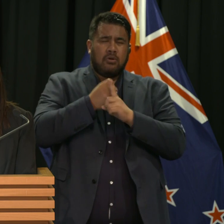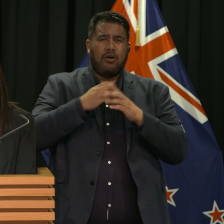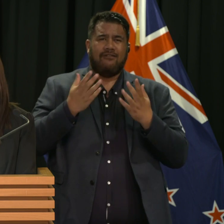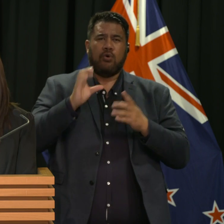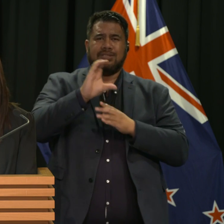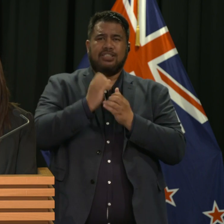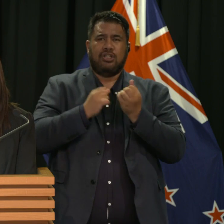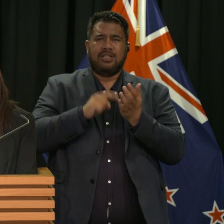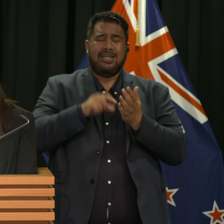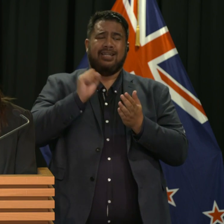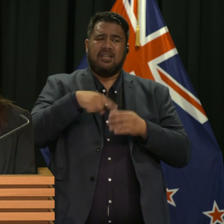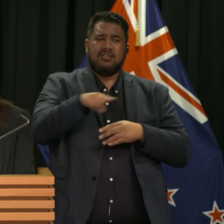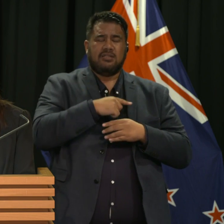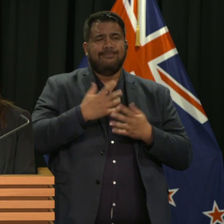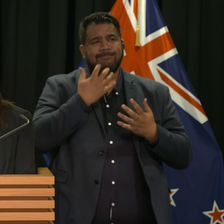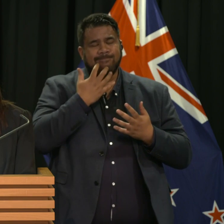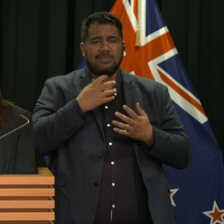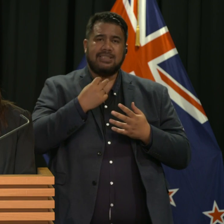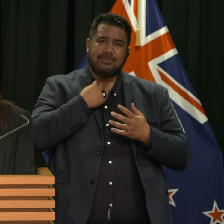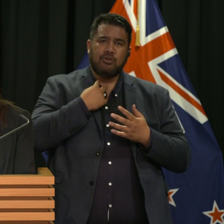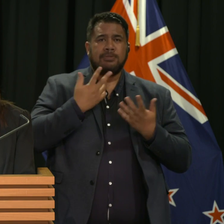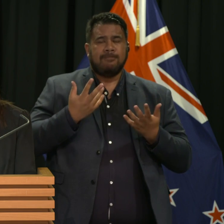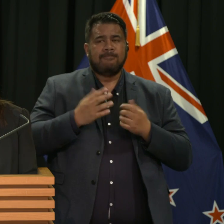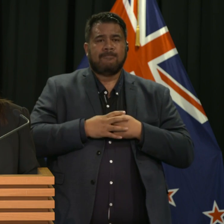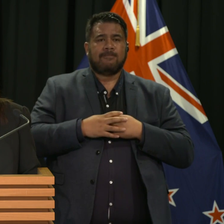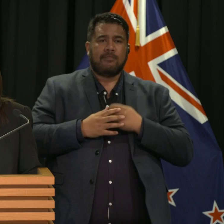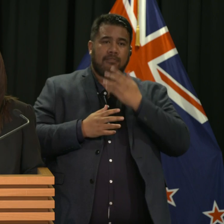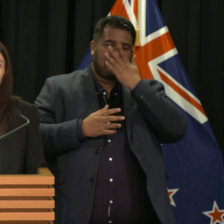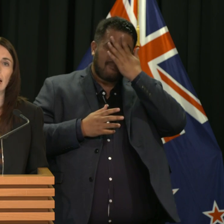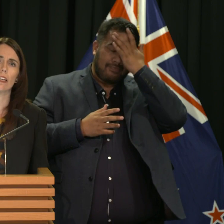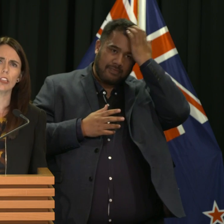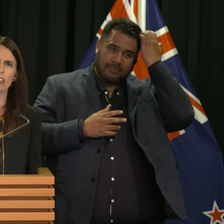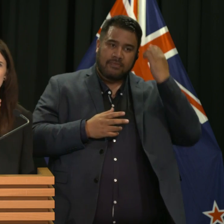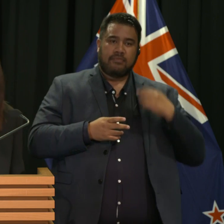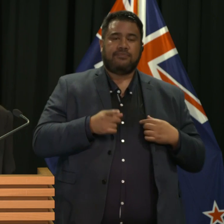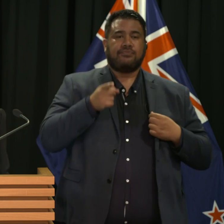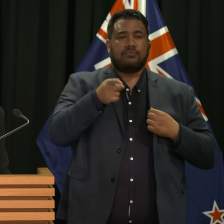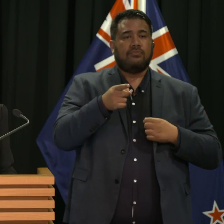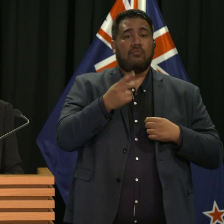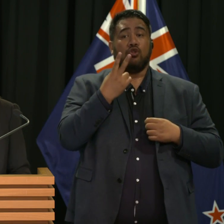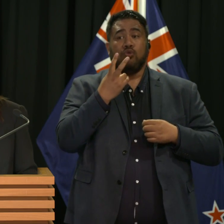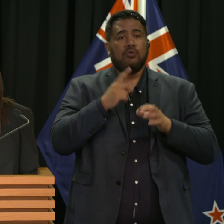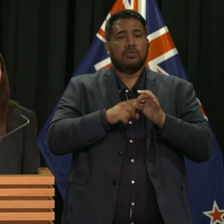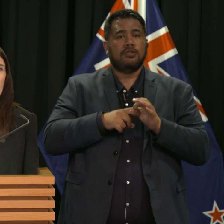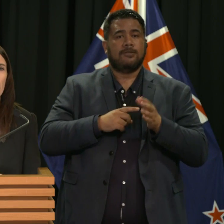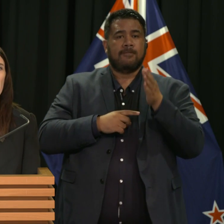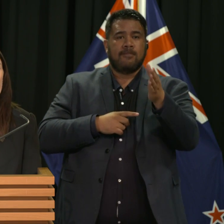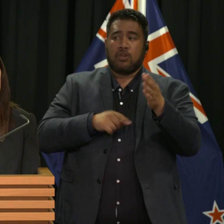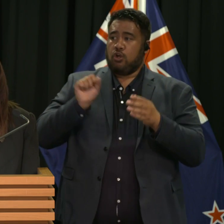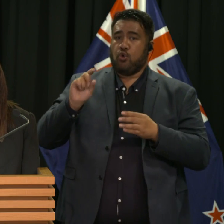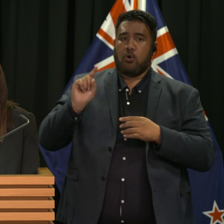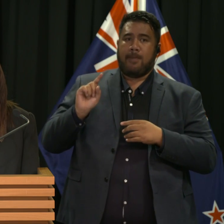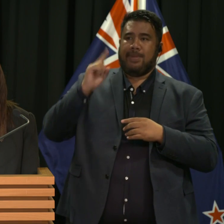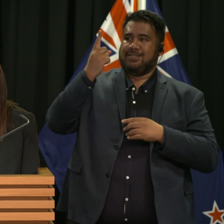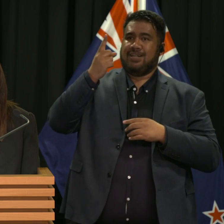was disappointment but acceptance of the outcome. Again, I'll take a couple more questions. What about your ministers who are